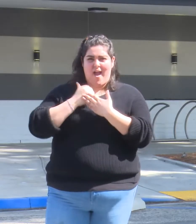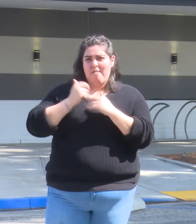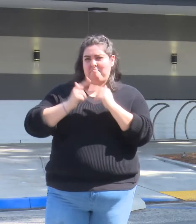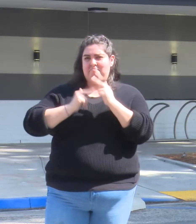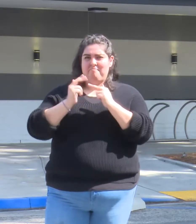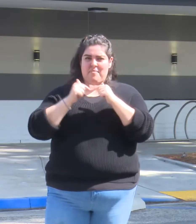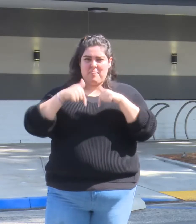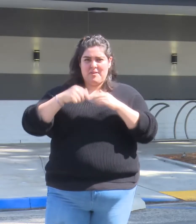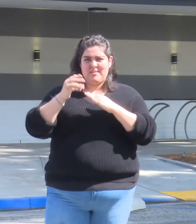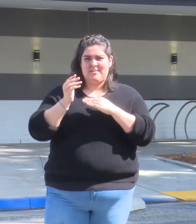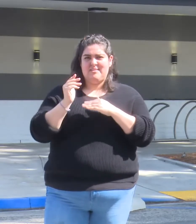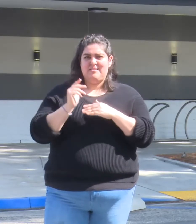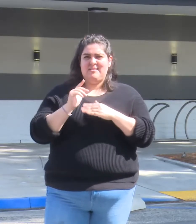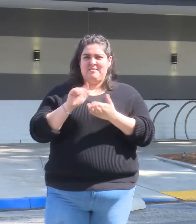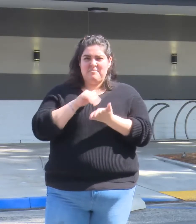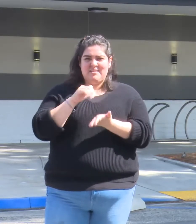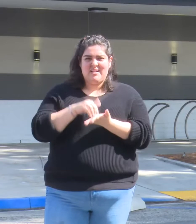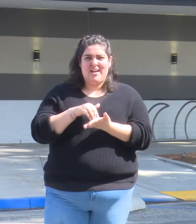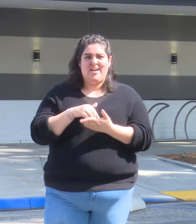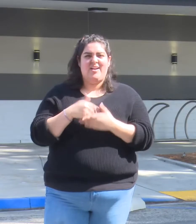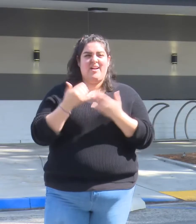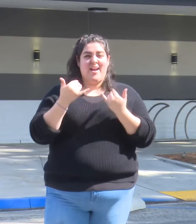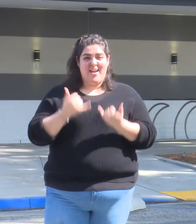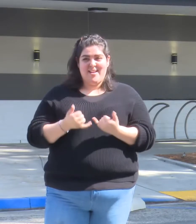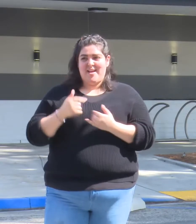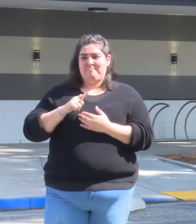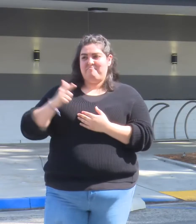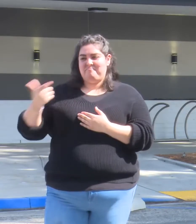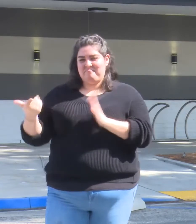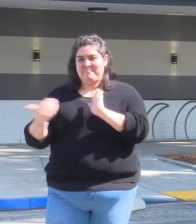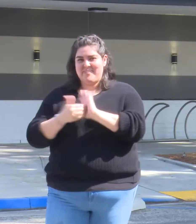thank you all. And I'd like to call Director Kelly back.